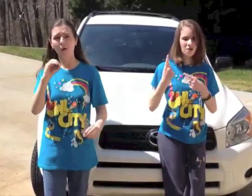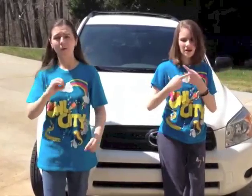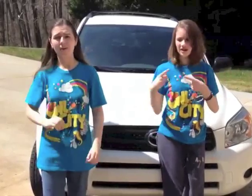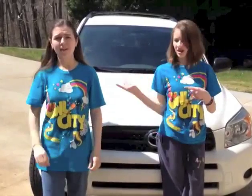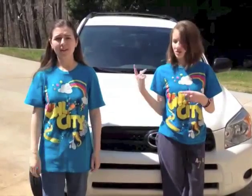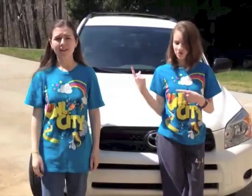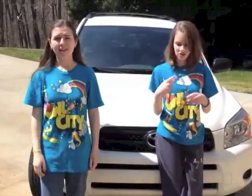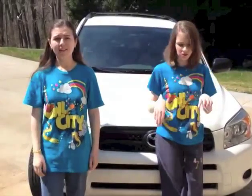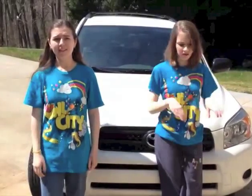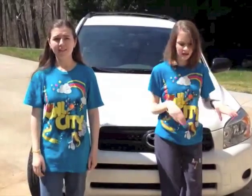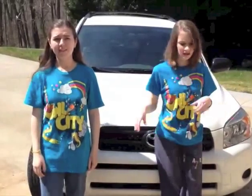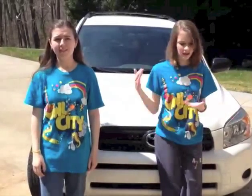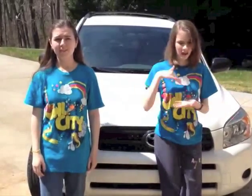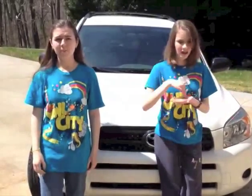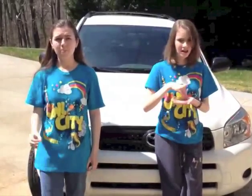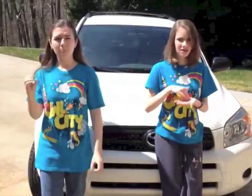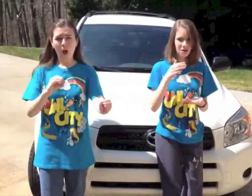When can we do this again?